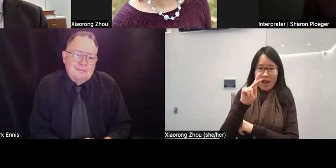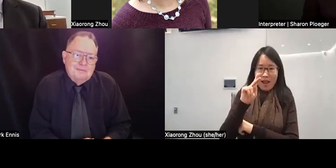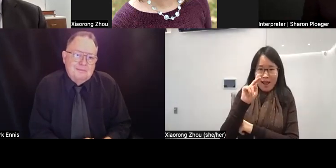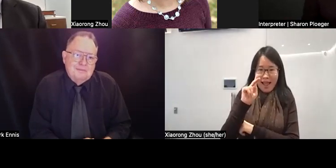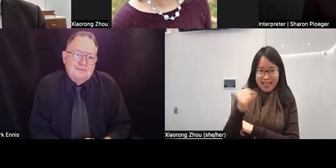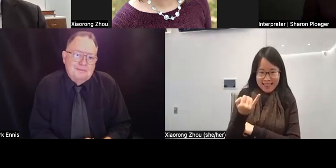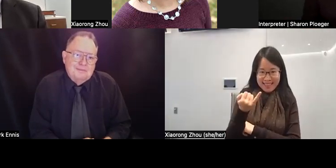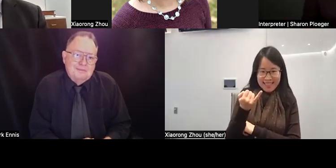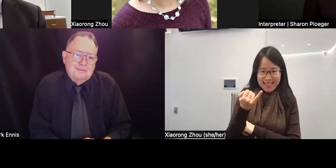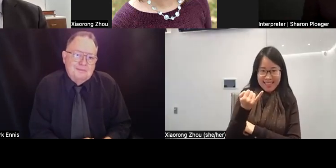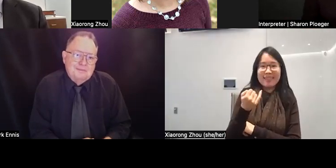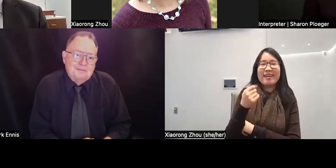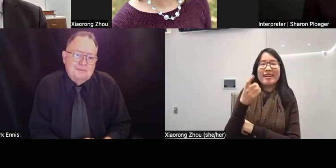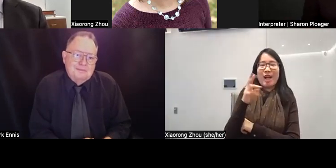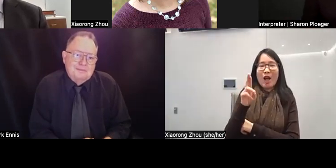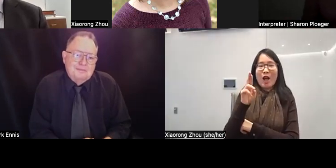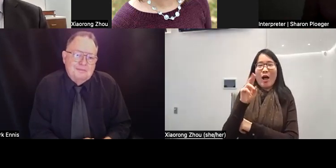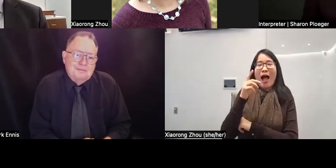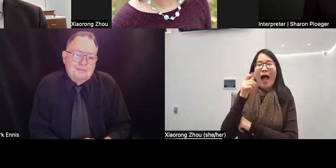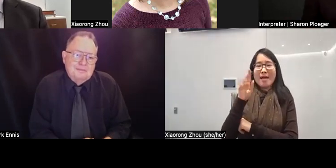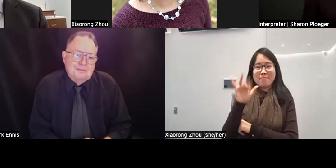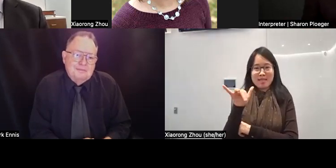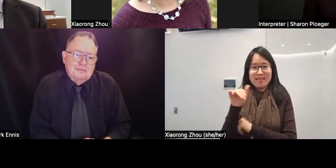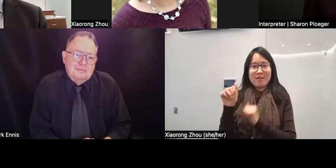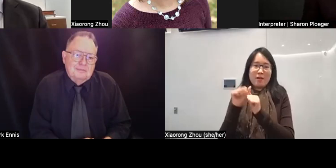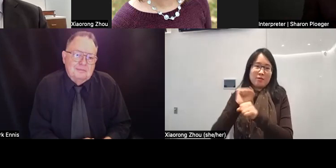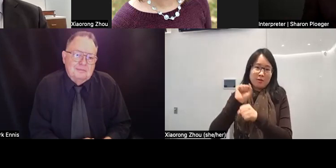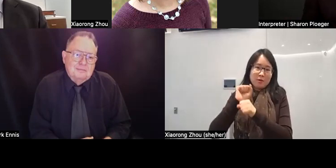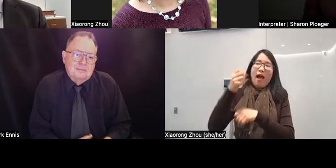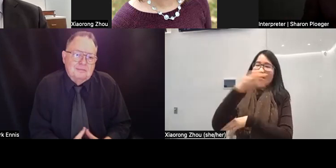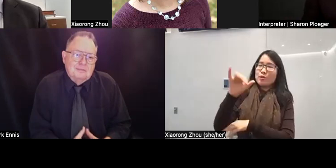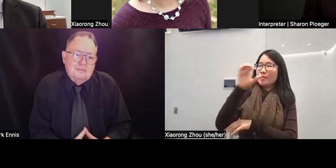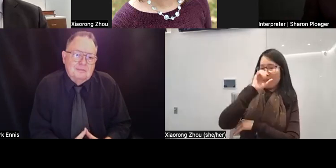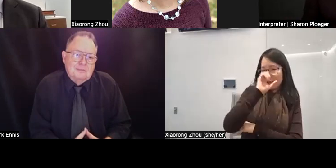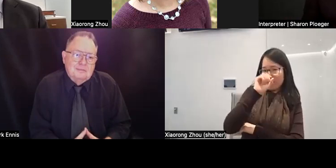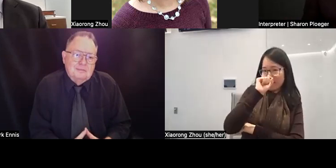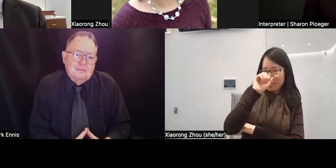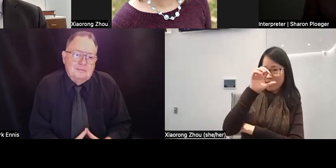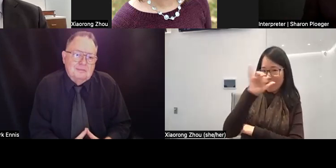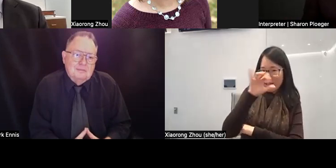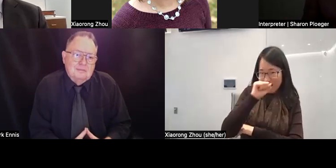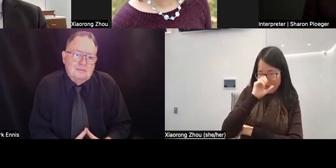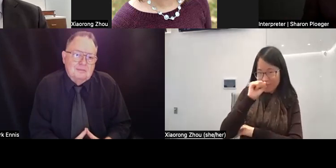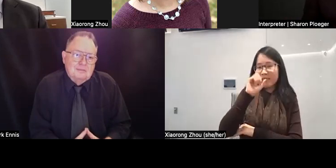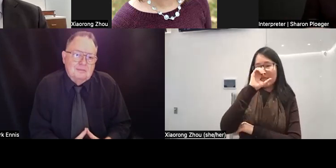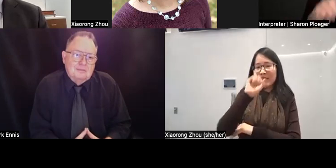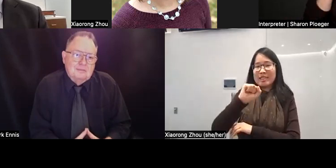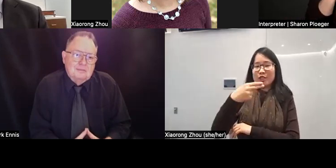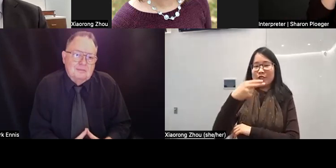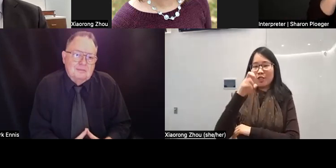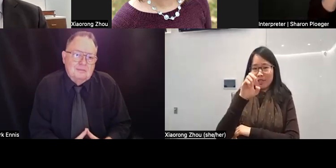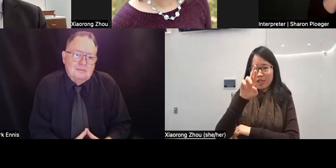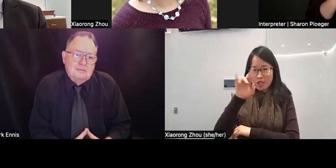And working with Dr. Kathy Johnson and Dr. Amy Kampf, as well